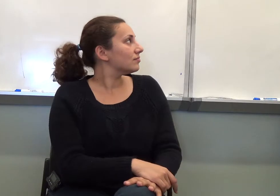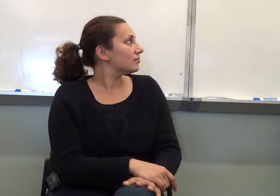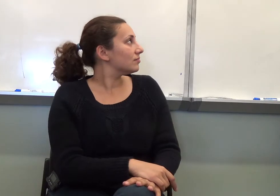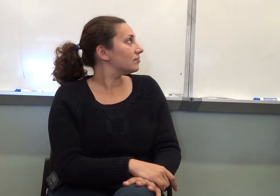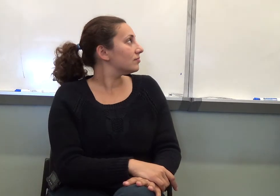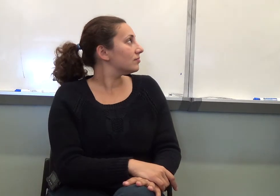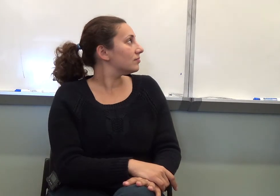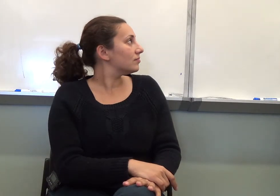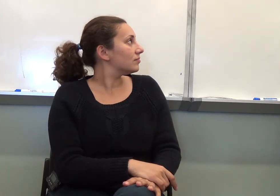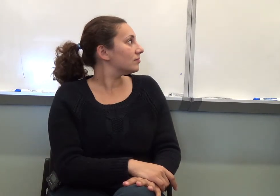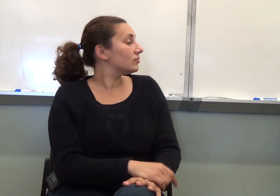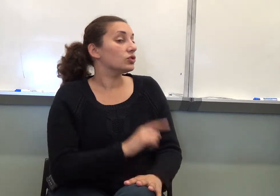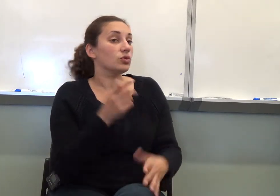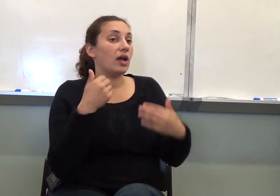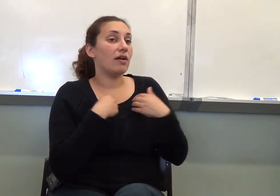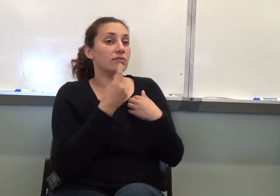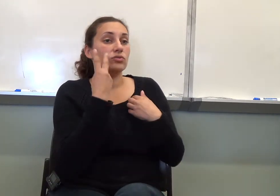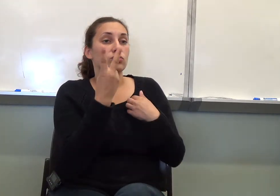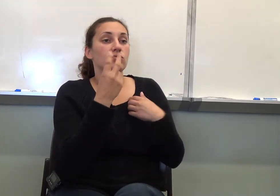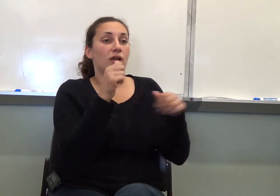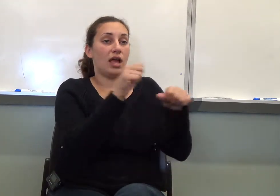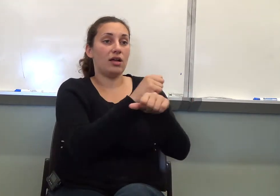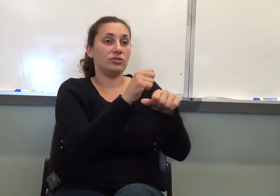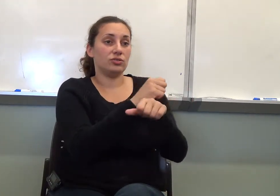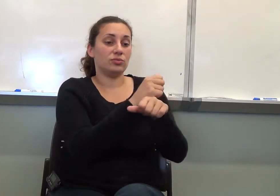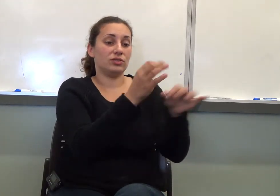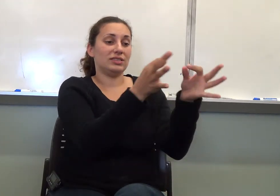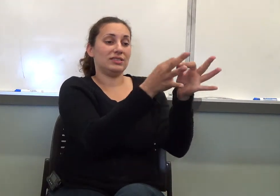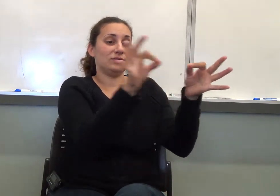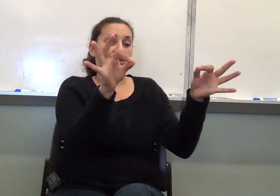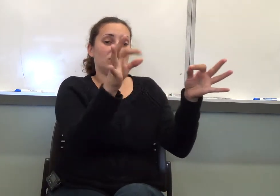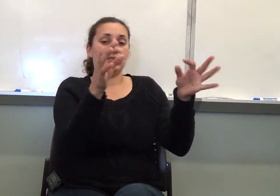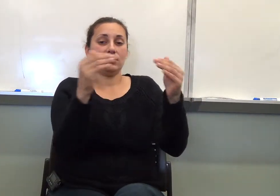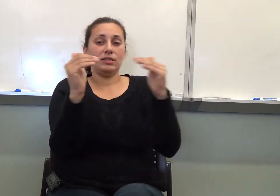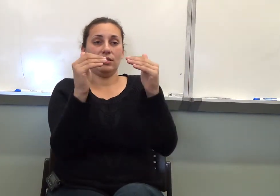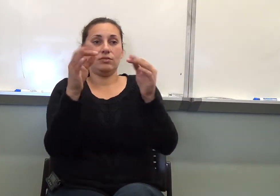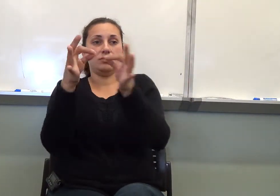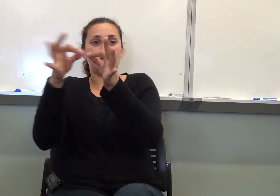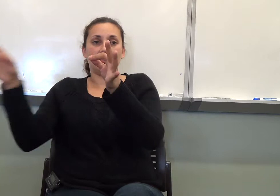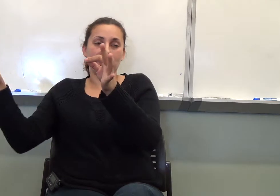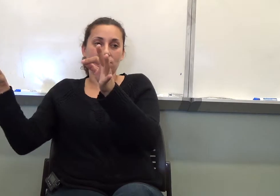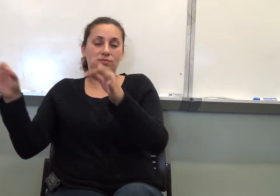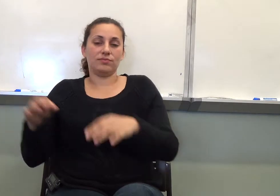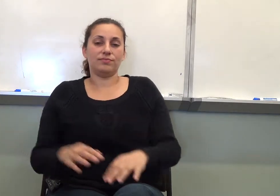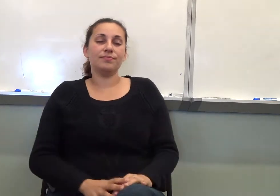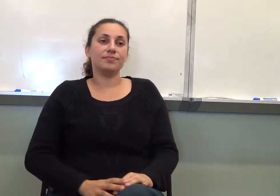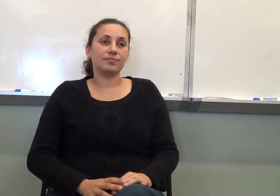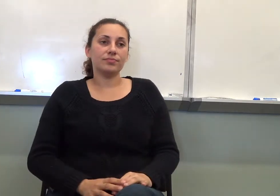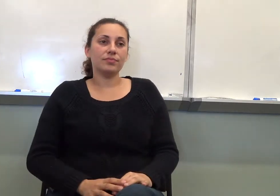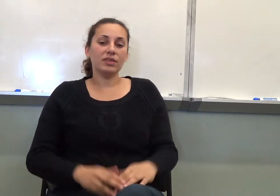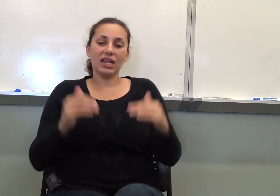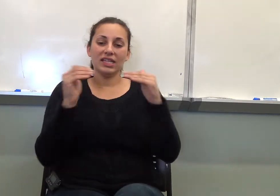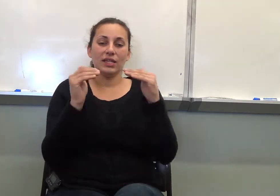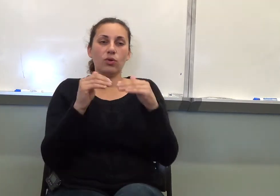algebra expressions, are equal. Equal meaning the same.